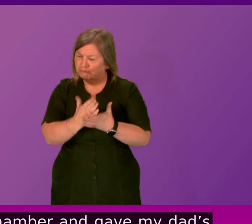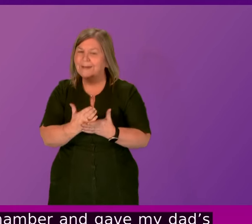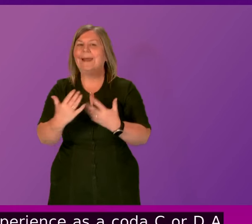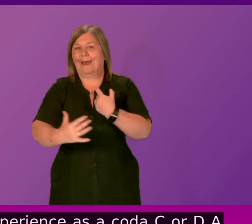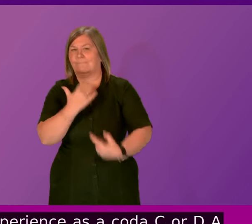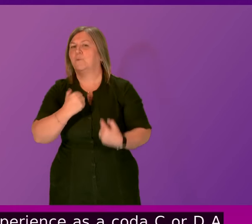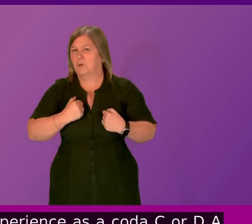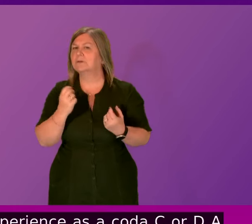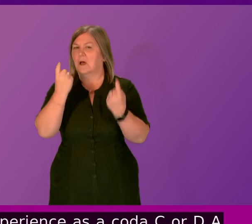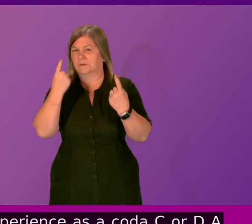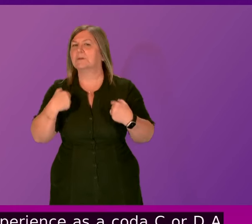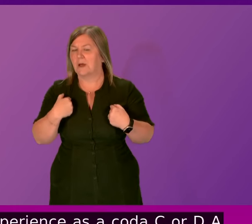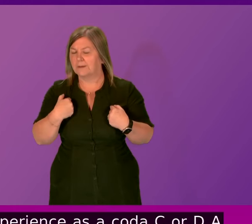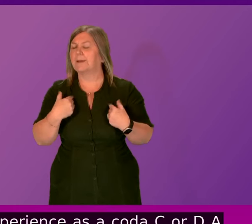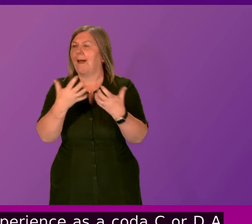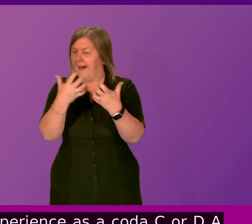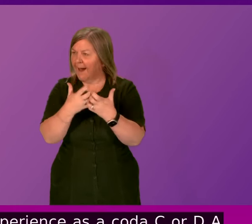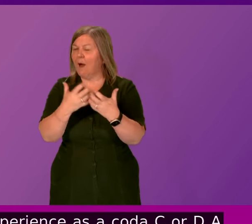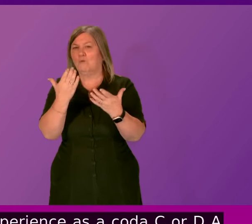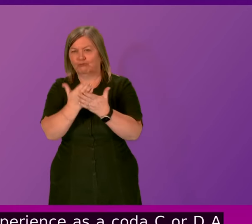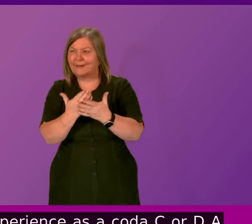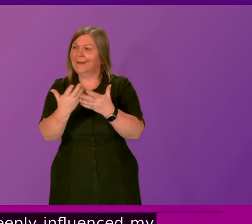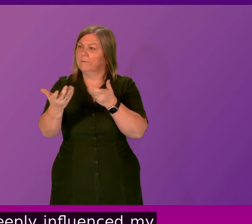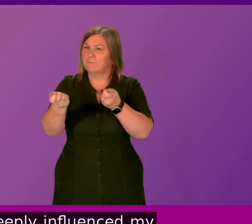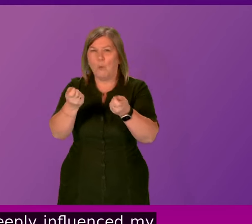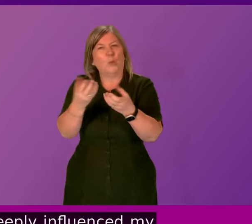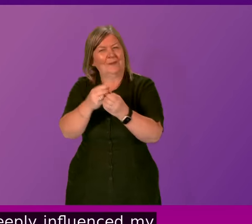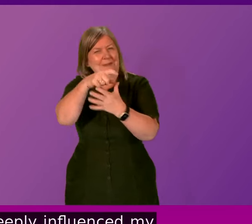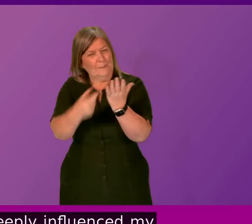my understanding of how we should approach disabilities,